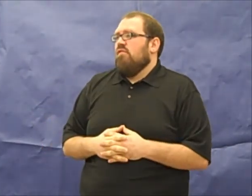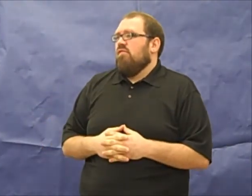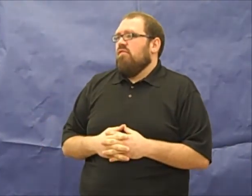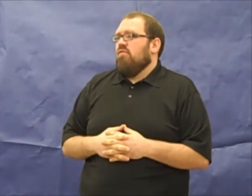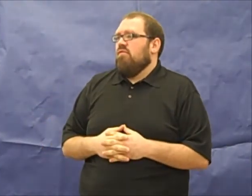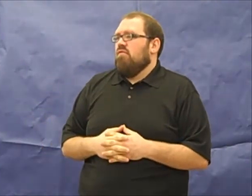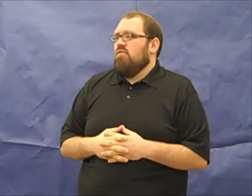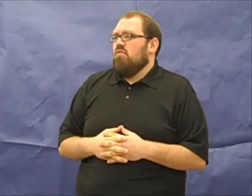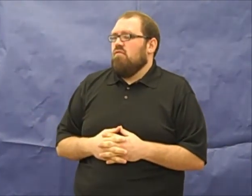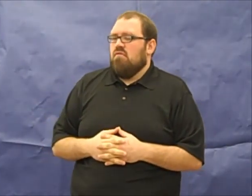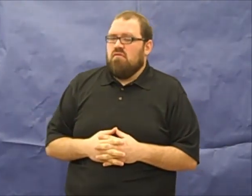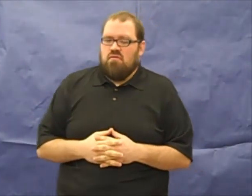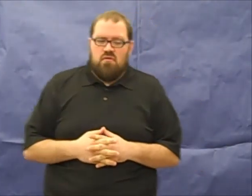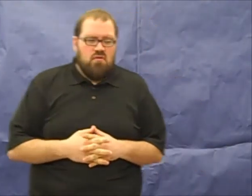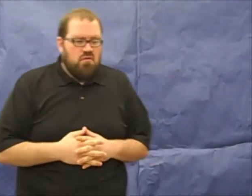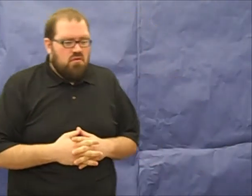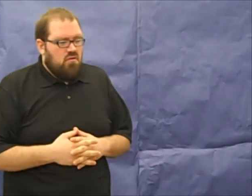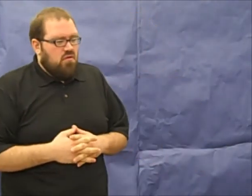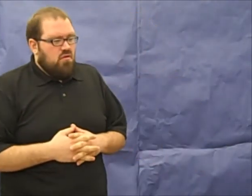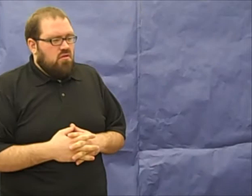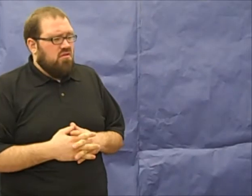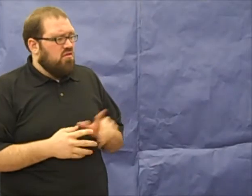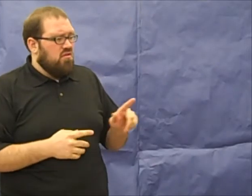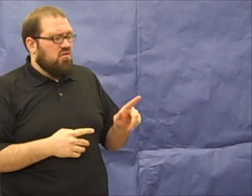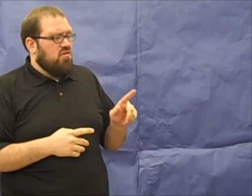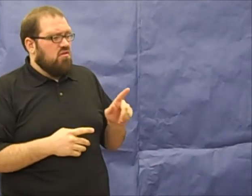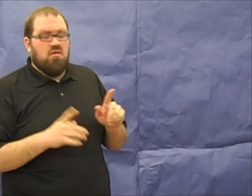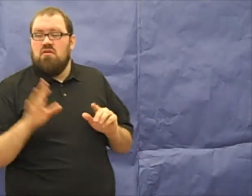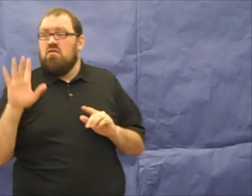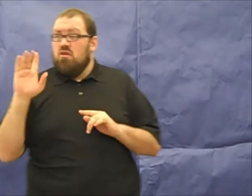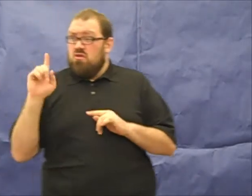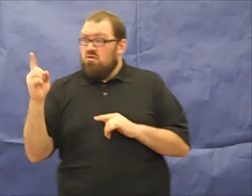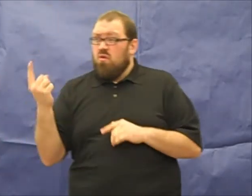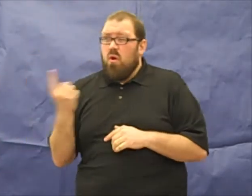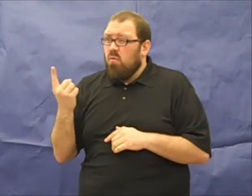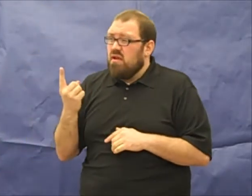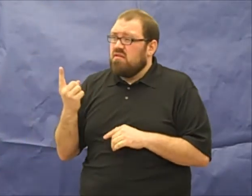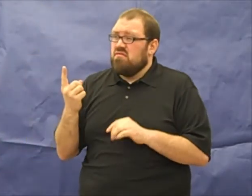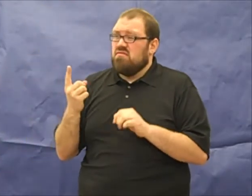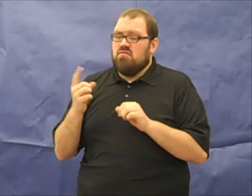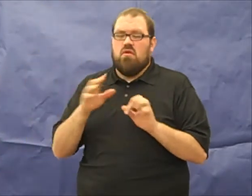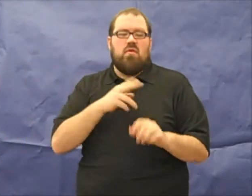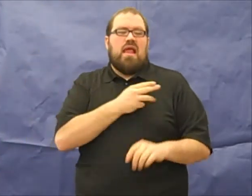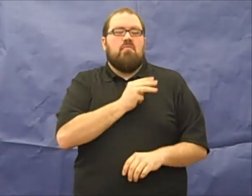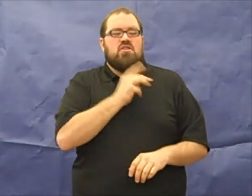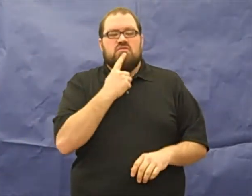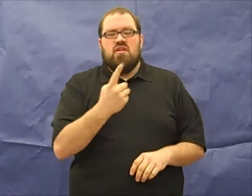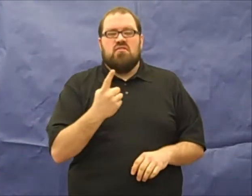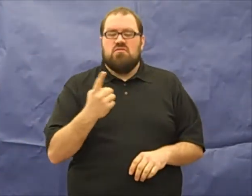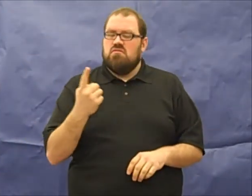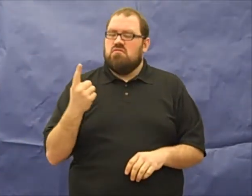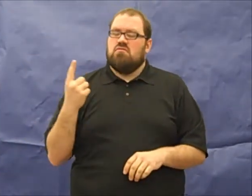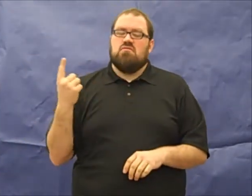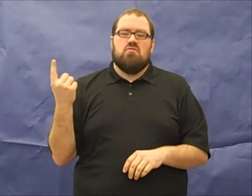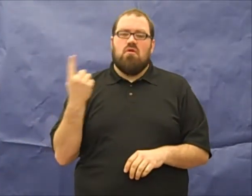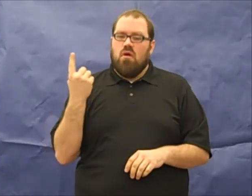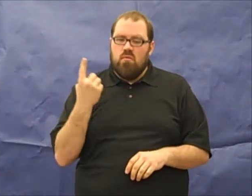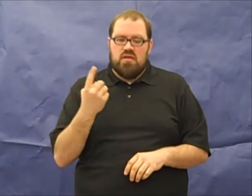You're always so reliably good, Peeta, says Haymitch, so smart about how you present yourself before the